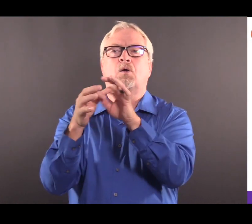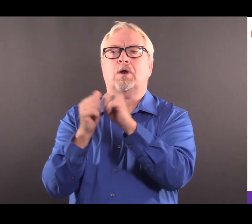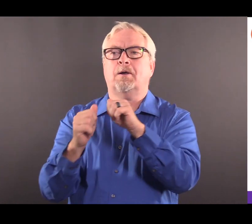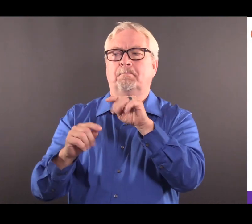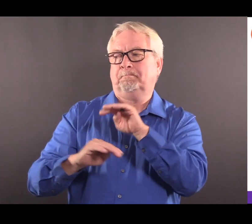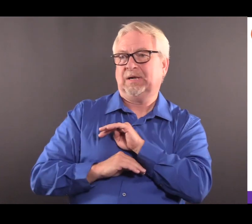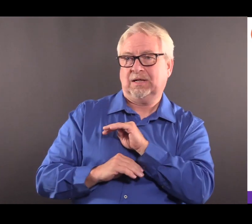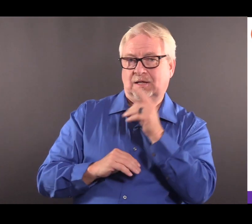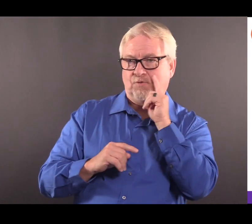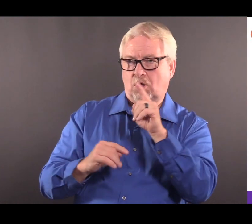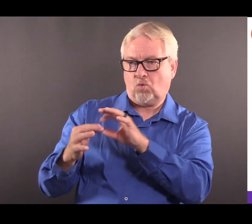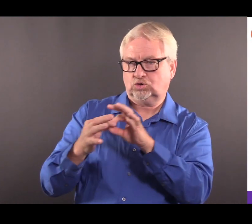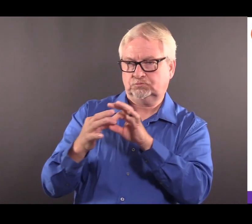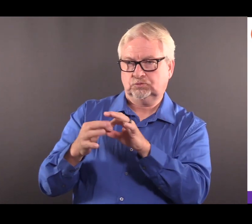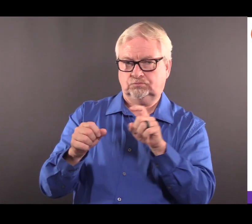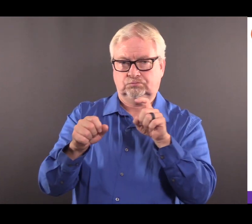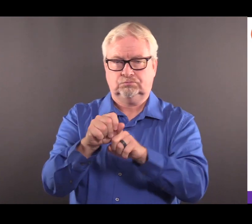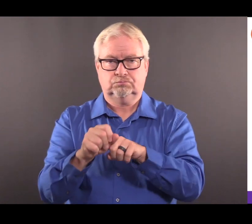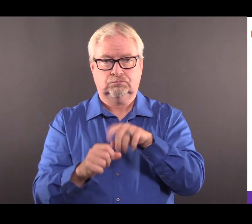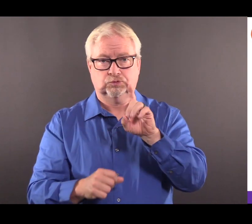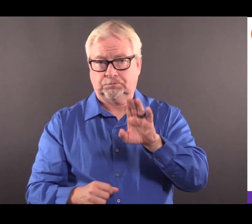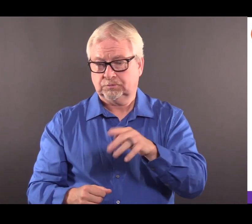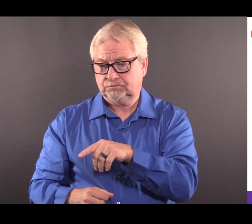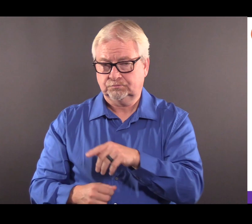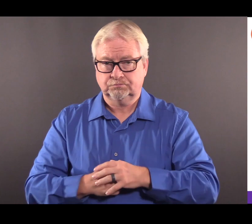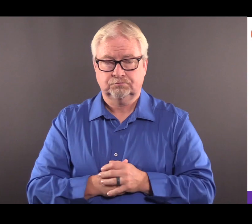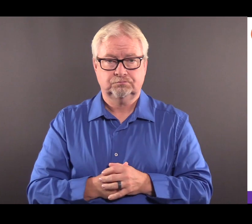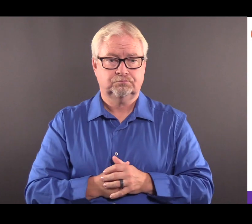meets the definition of a relational database.